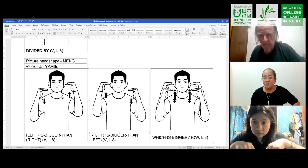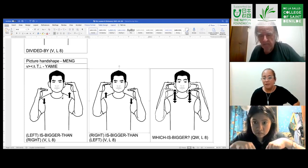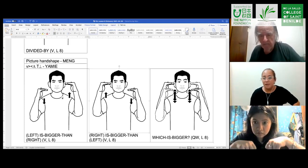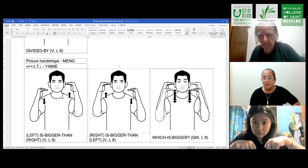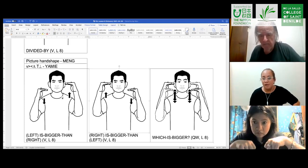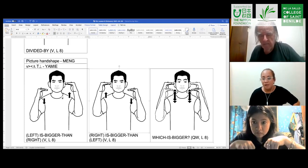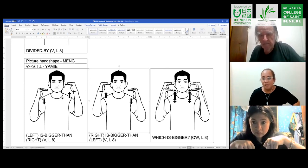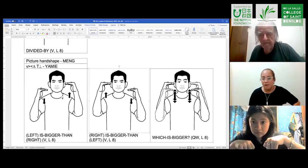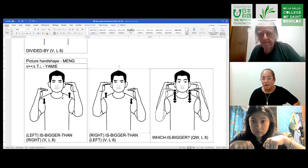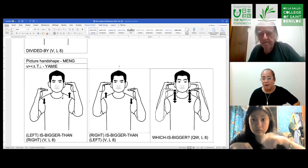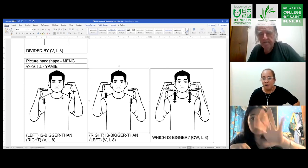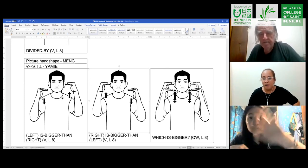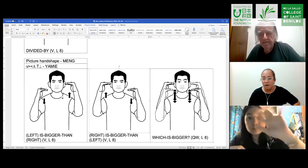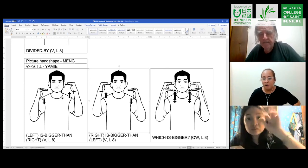Maybe put up the one that you have.